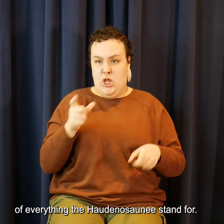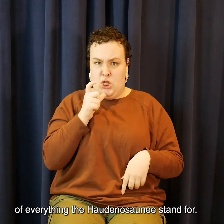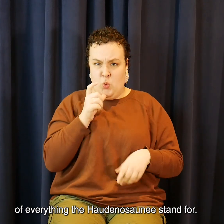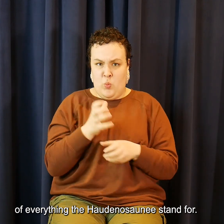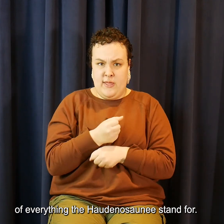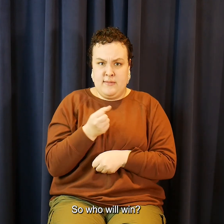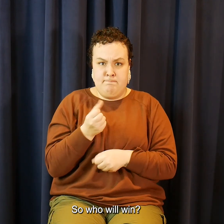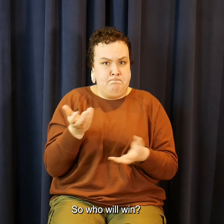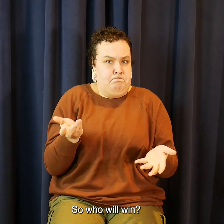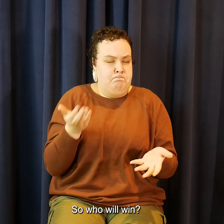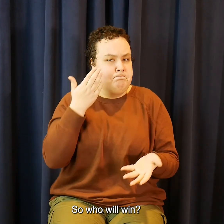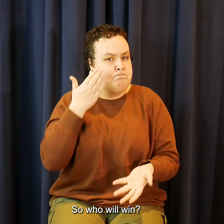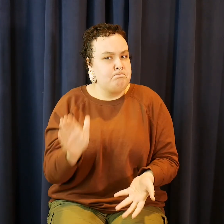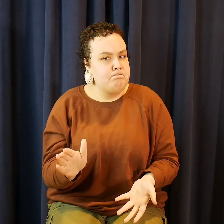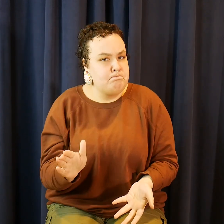stand for. So who will win?